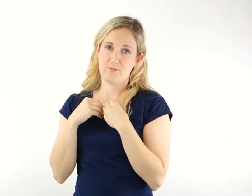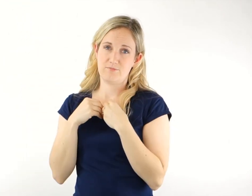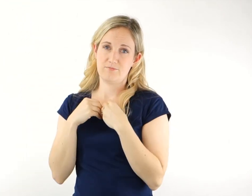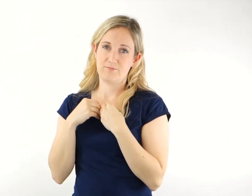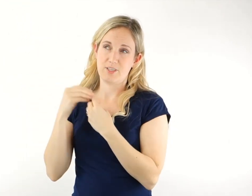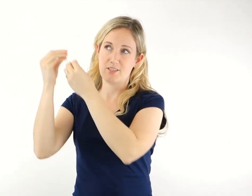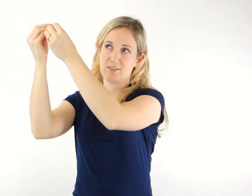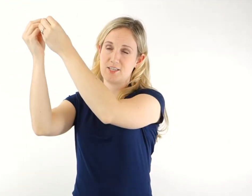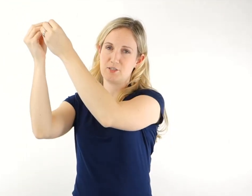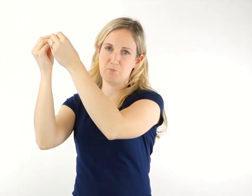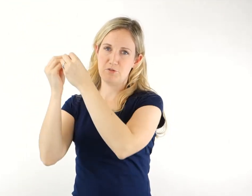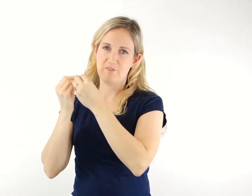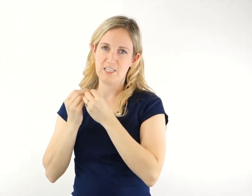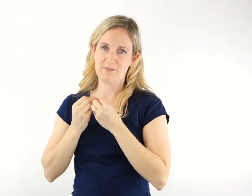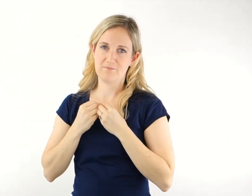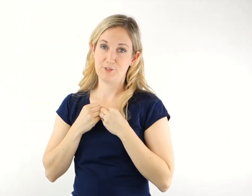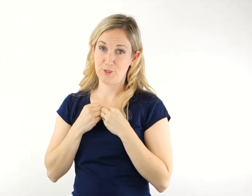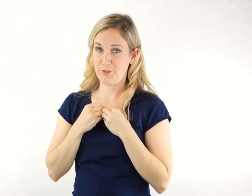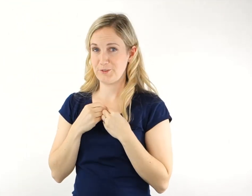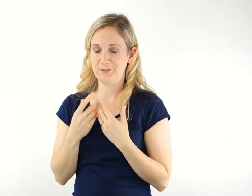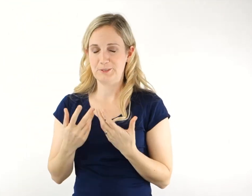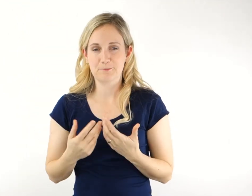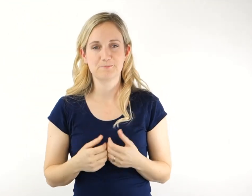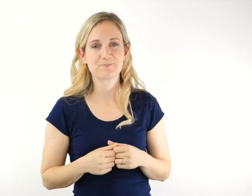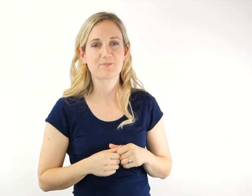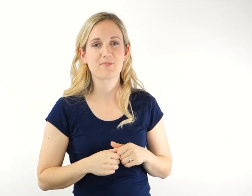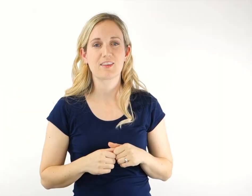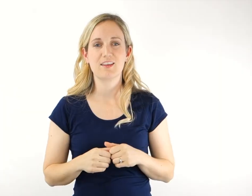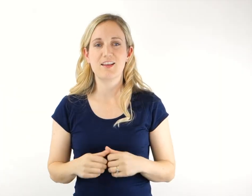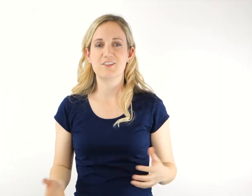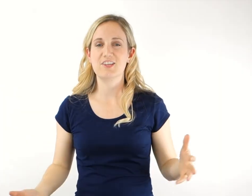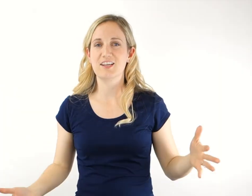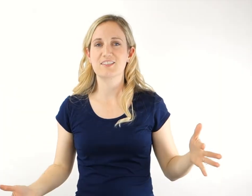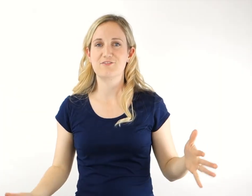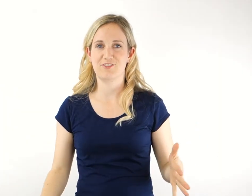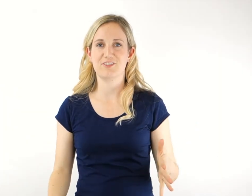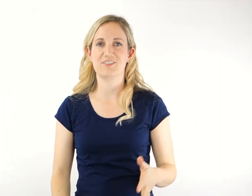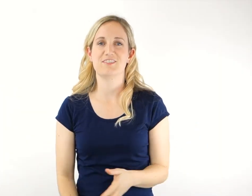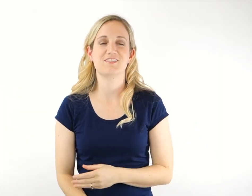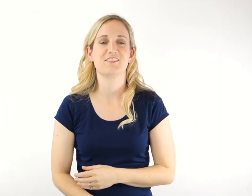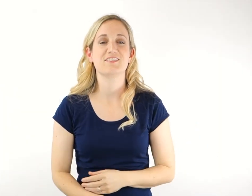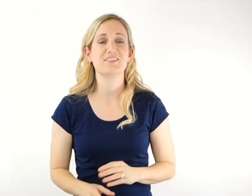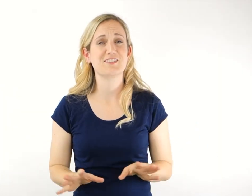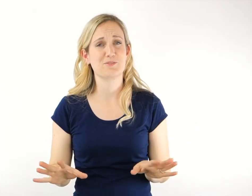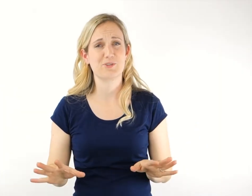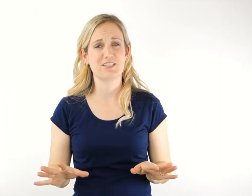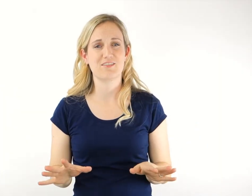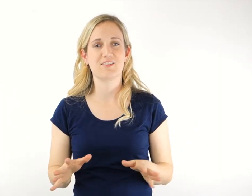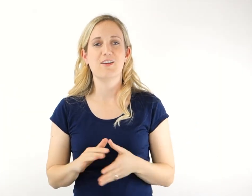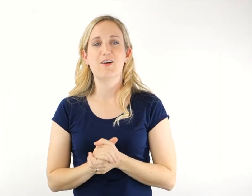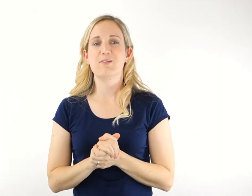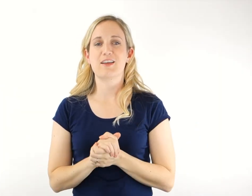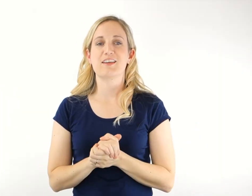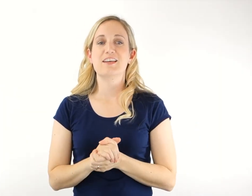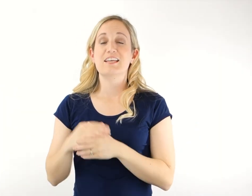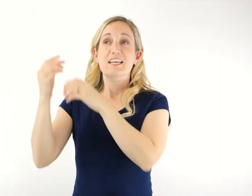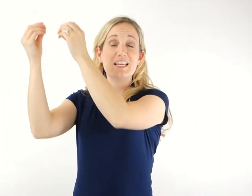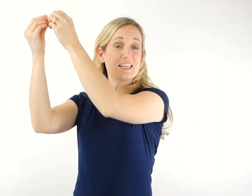you because it's moving to you. So the next verse. This is such a pretty song. Okay. He